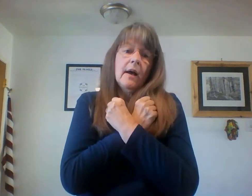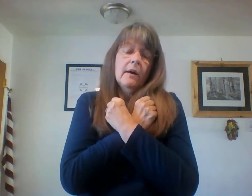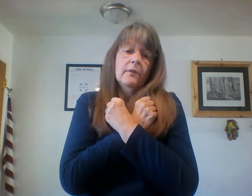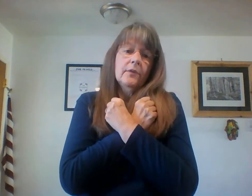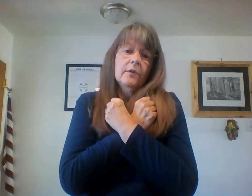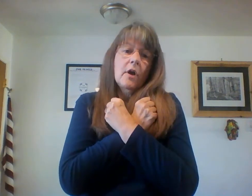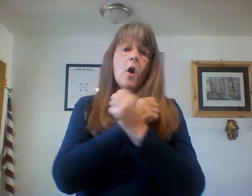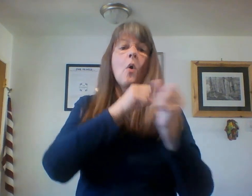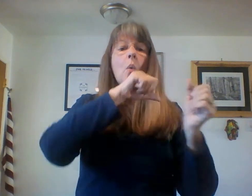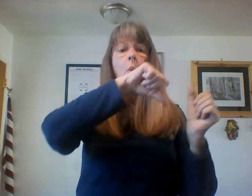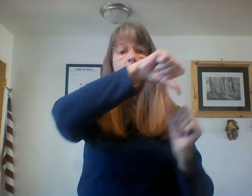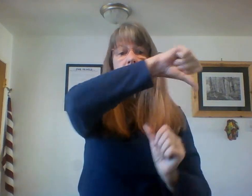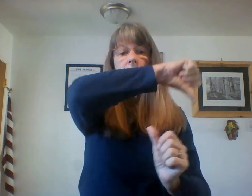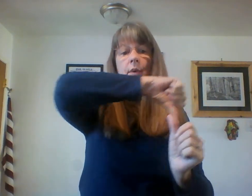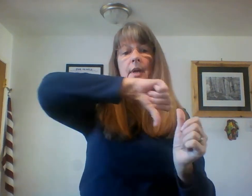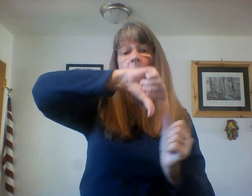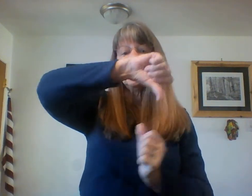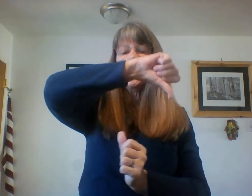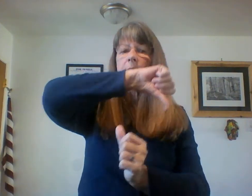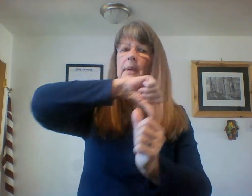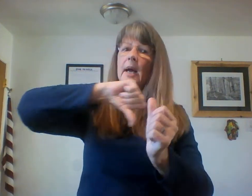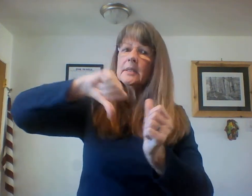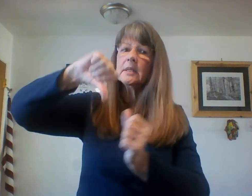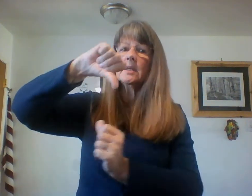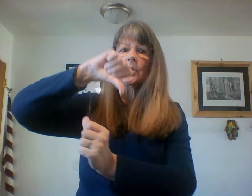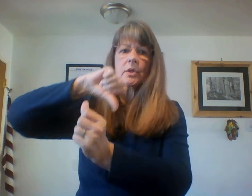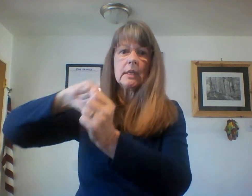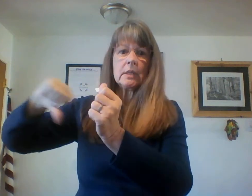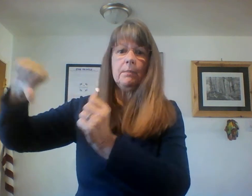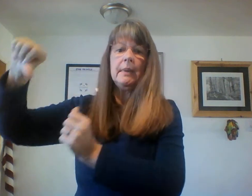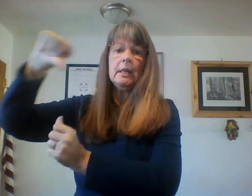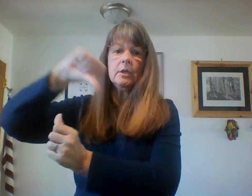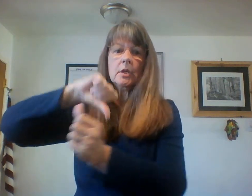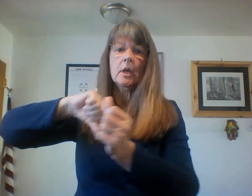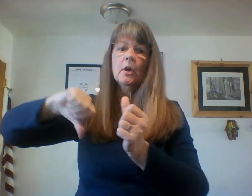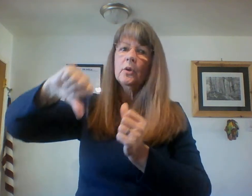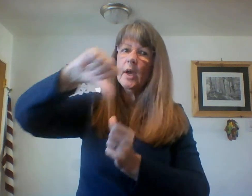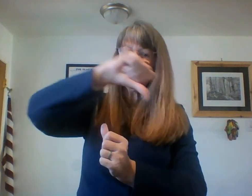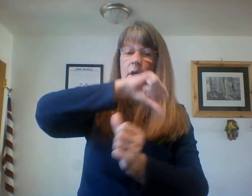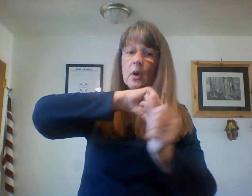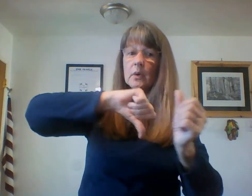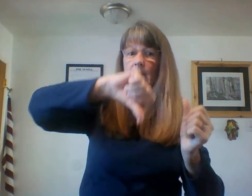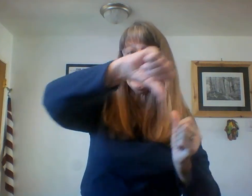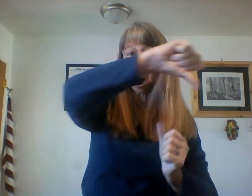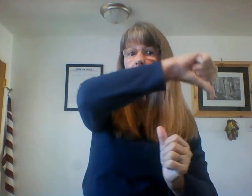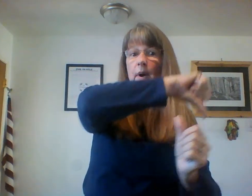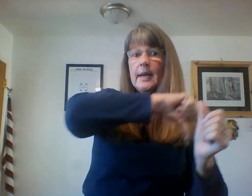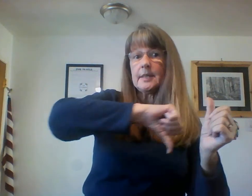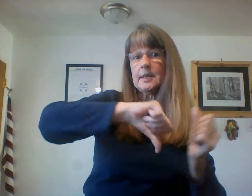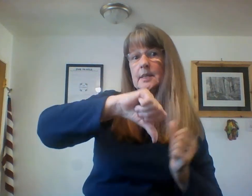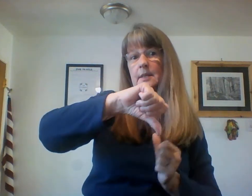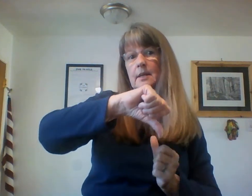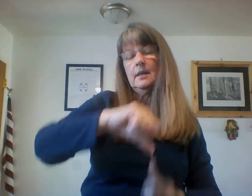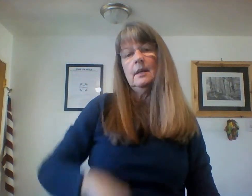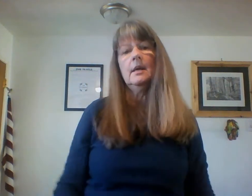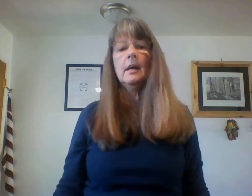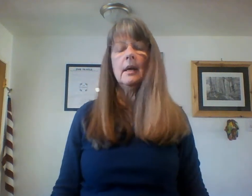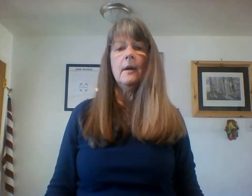love one to another. And because this is 6 beats, you actually can go around twice.